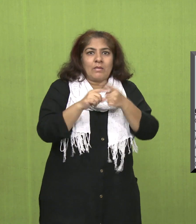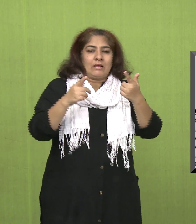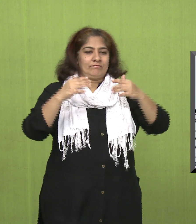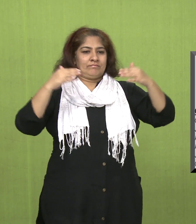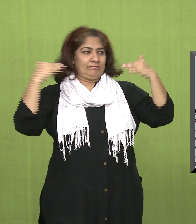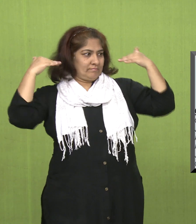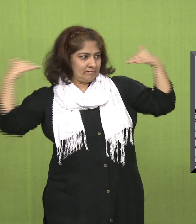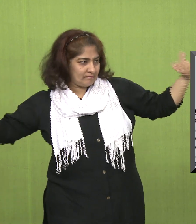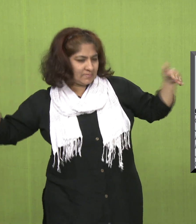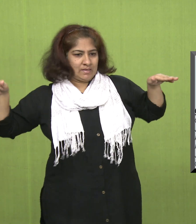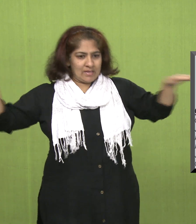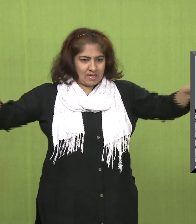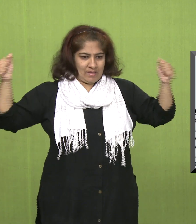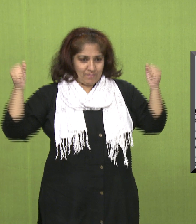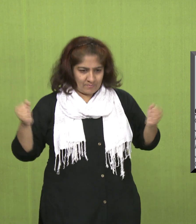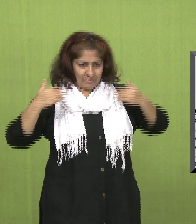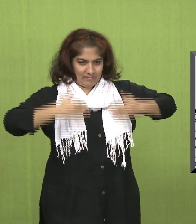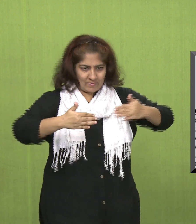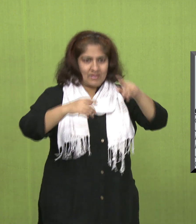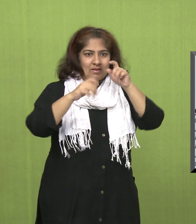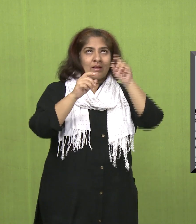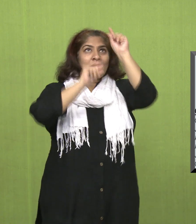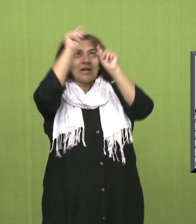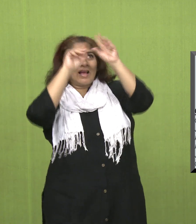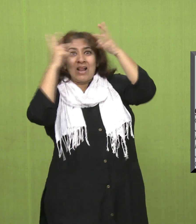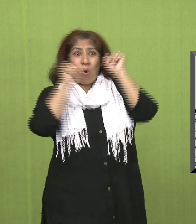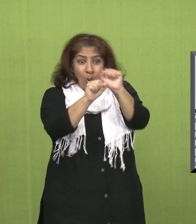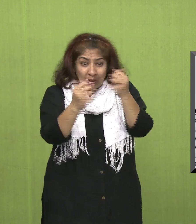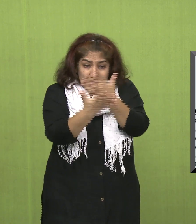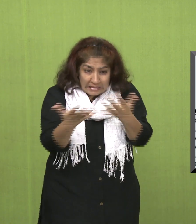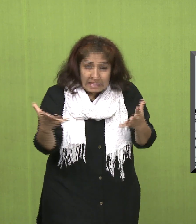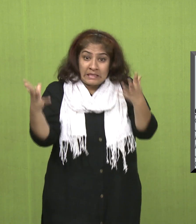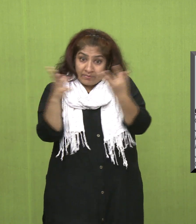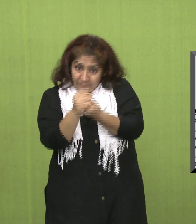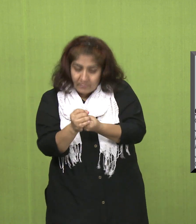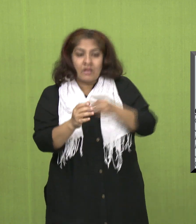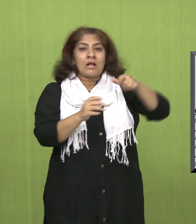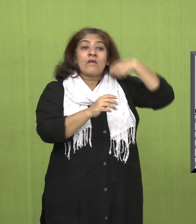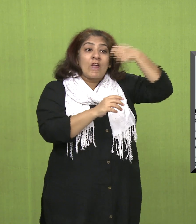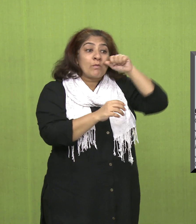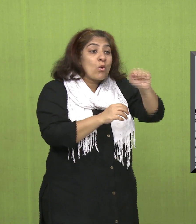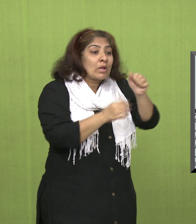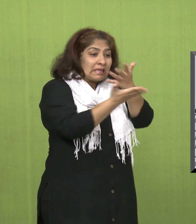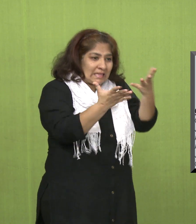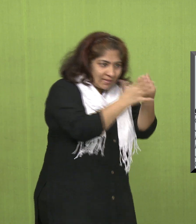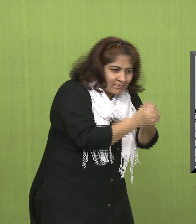works. In airplane also, there are different kinds of buttons or different kinds of trainings,